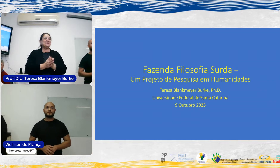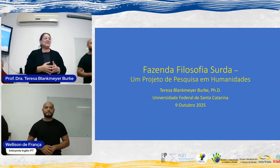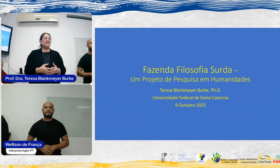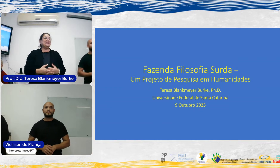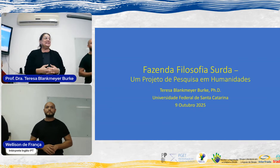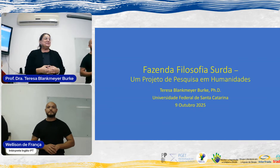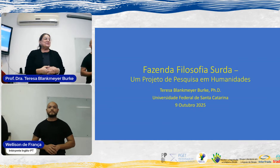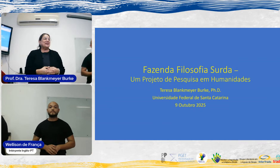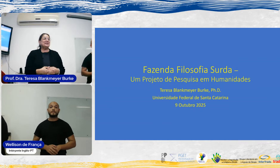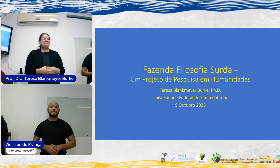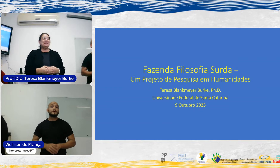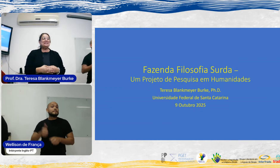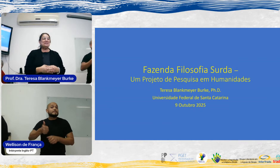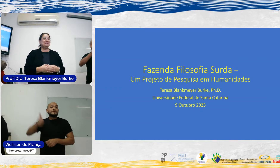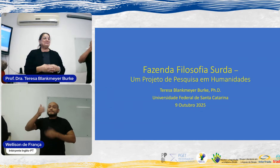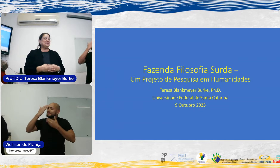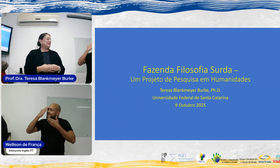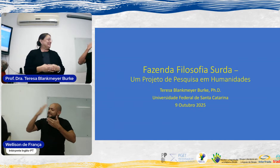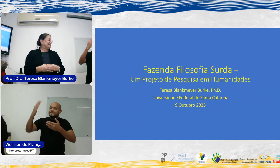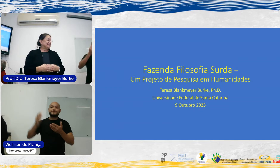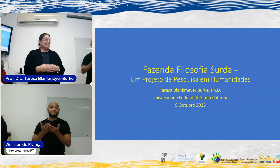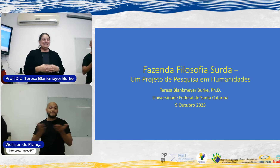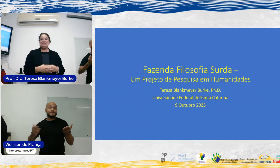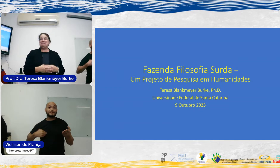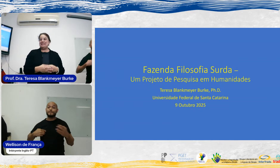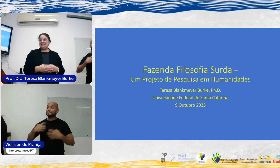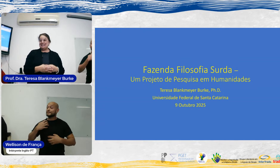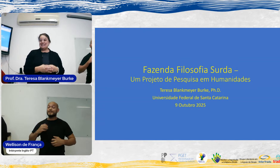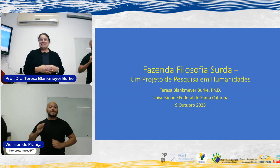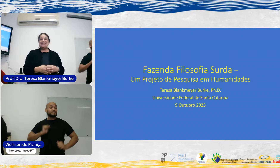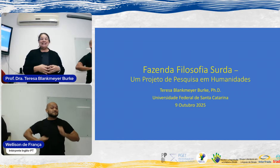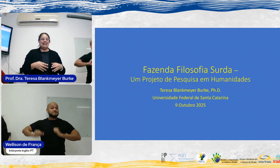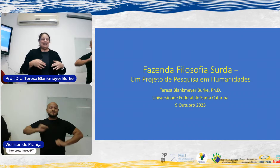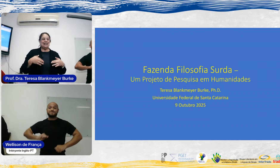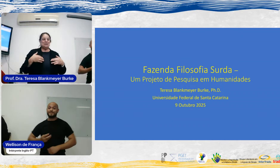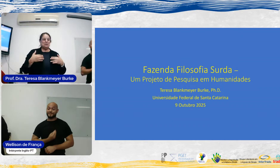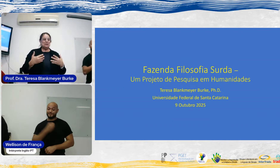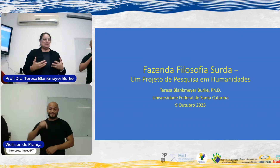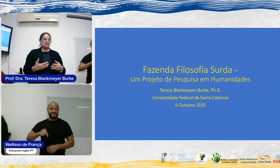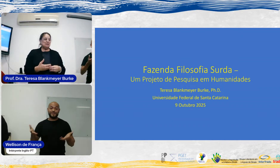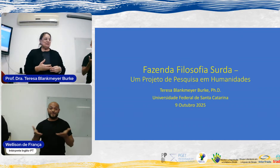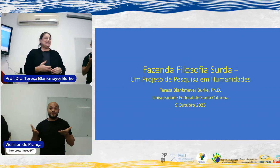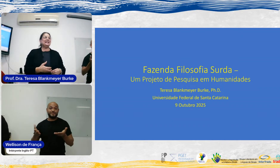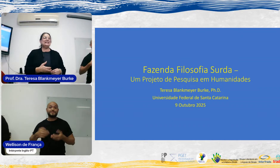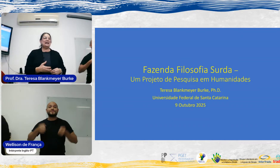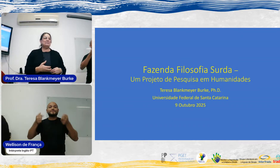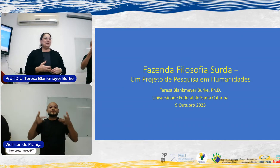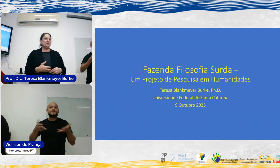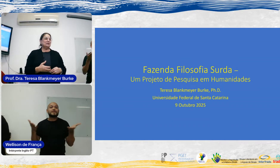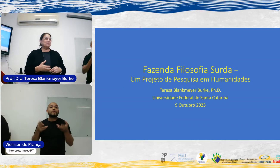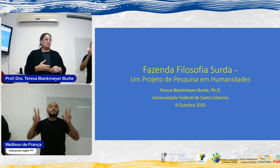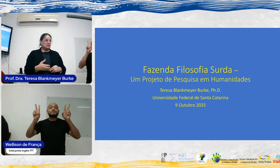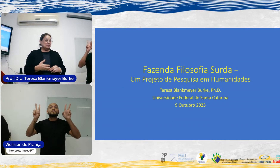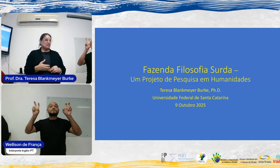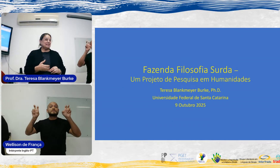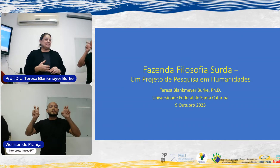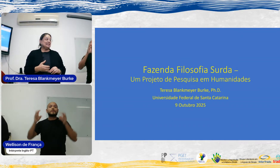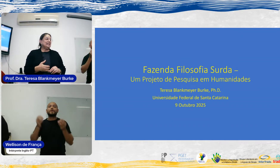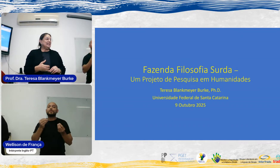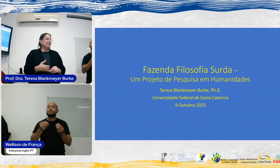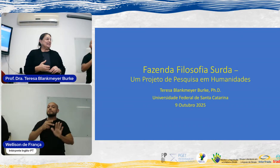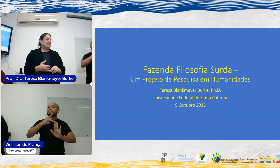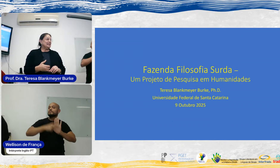First of all, thank you very much. I'm so excited to be here. I will talk to you today about a